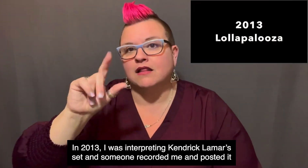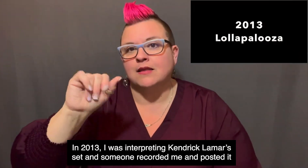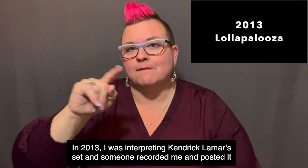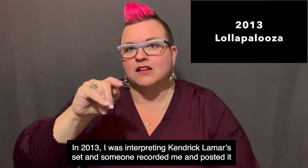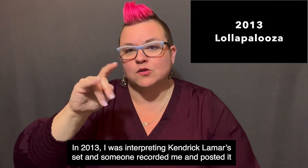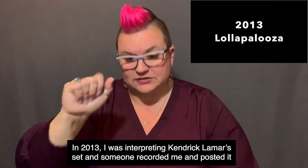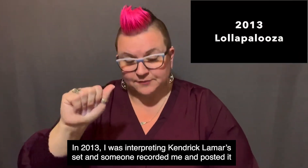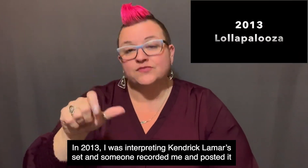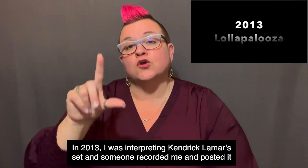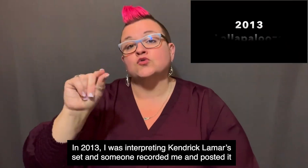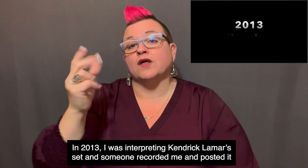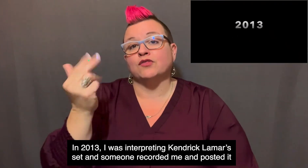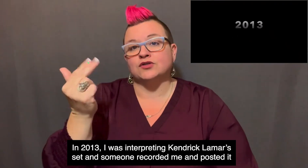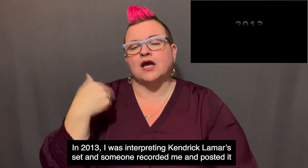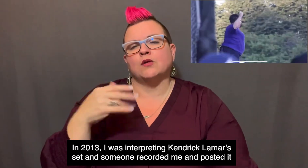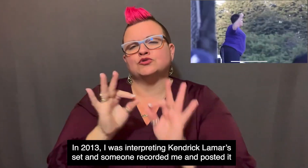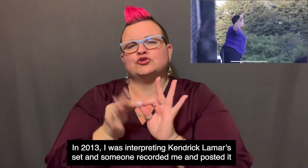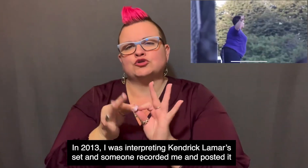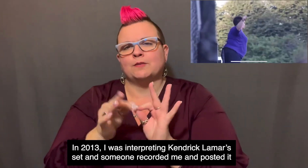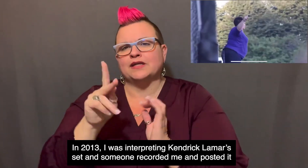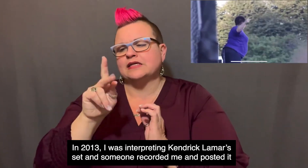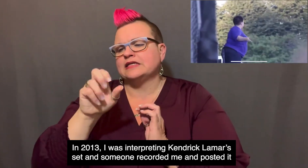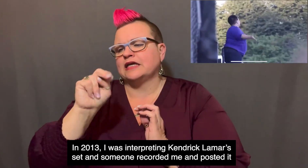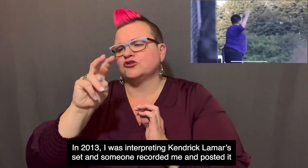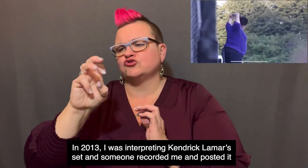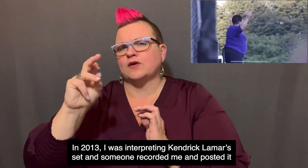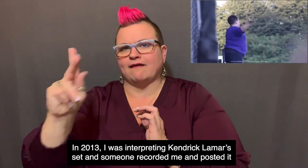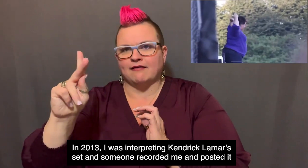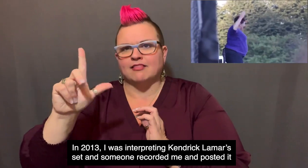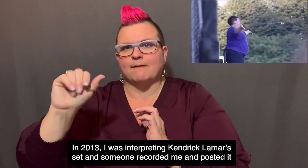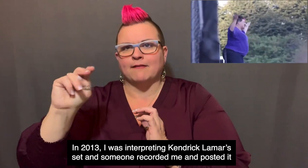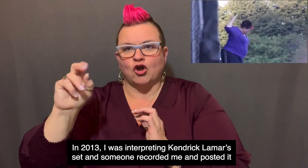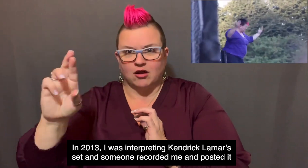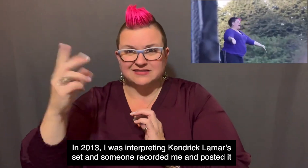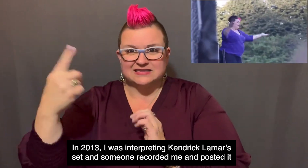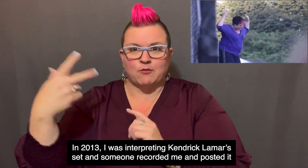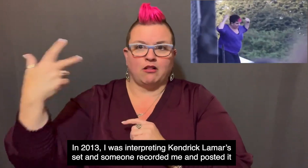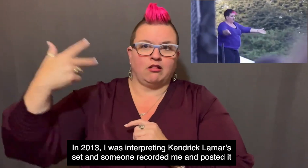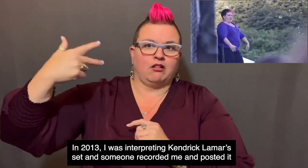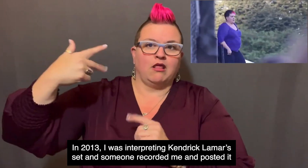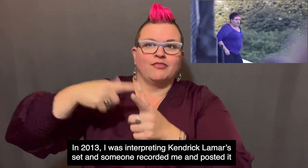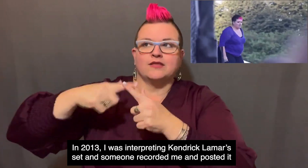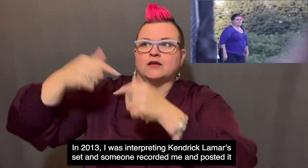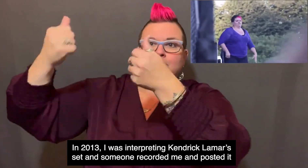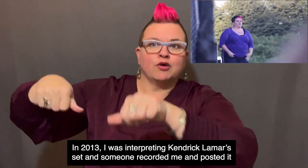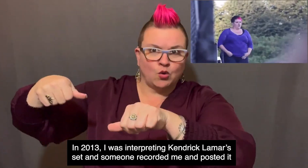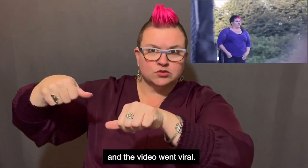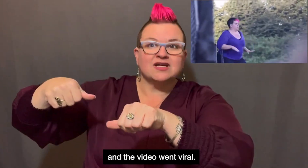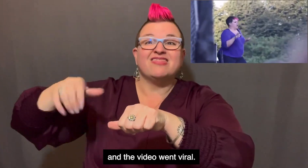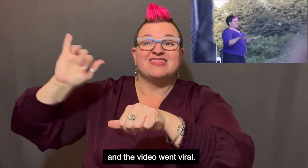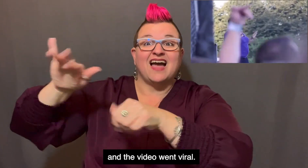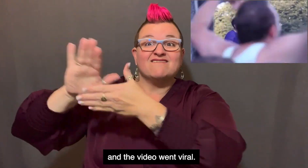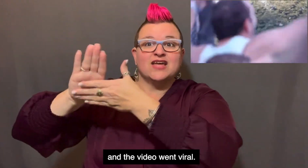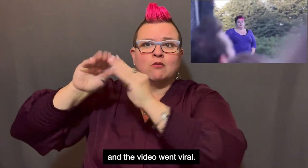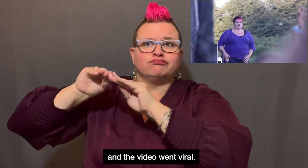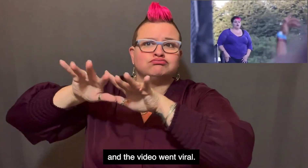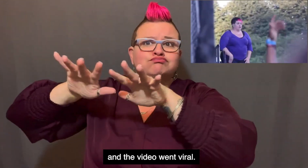In 2013, I was interpreting Kendrick Lamar's set, and someone recorded me and posted it, and the video went